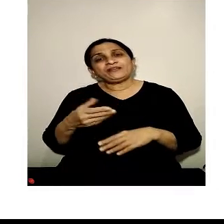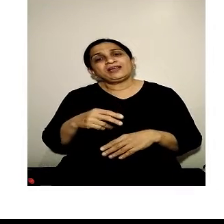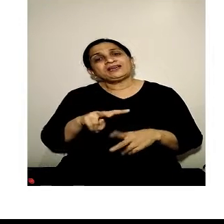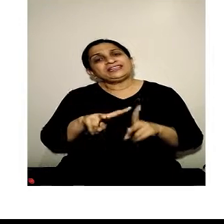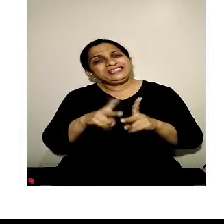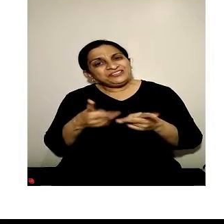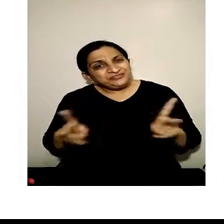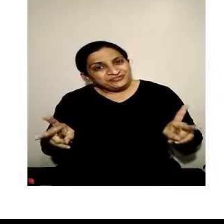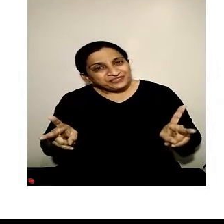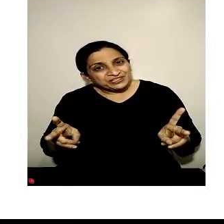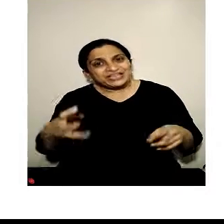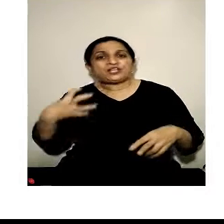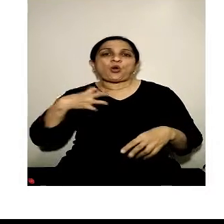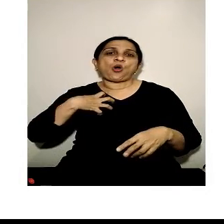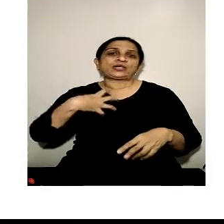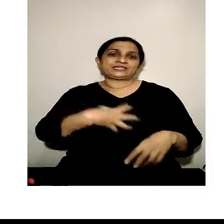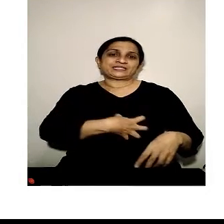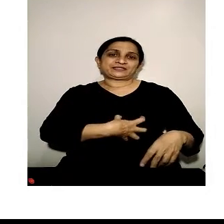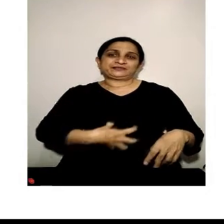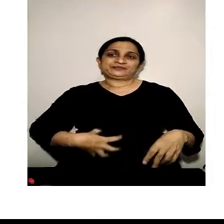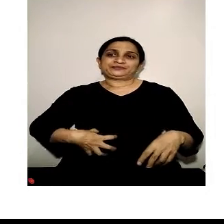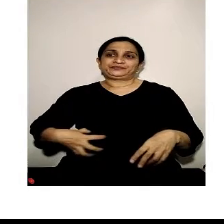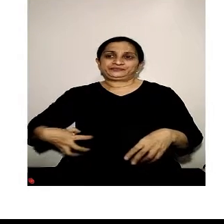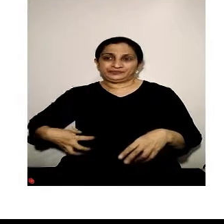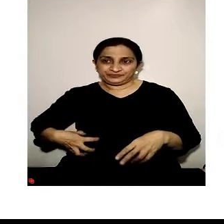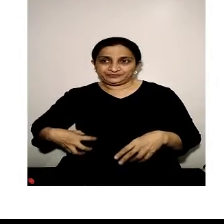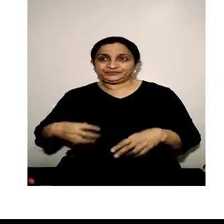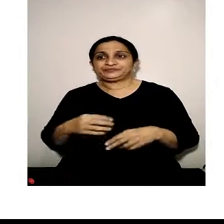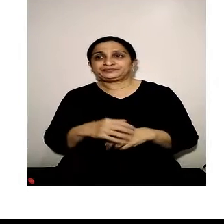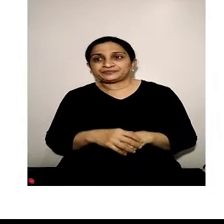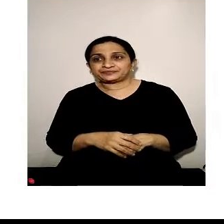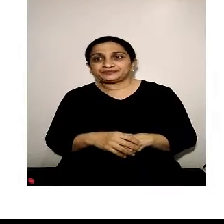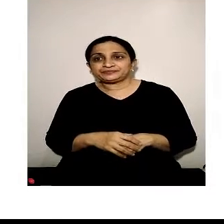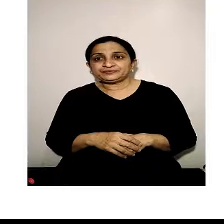functions of different organs.